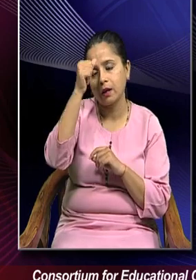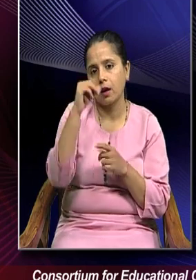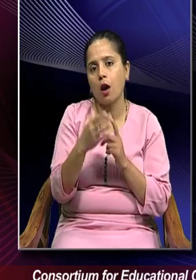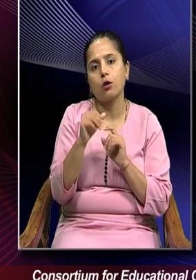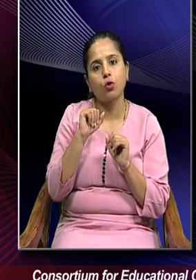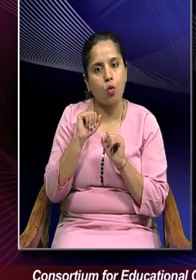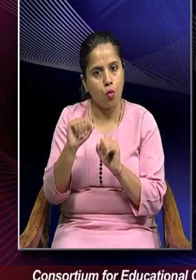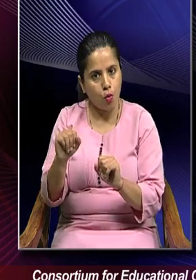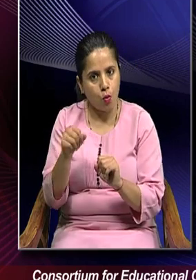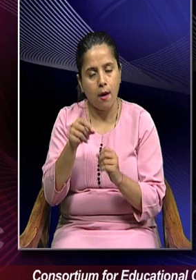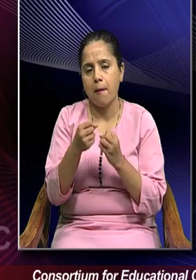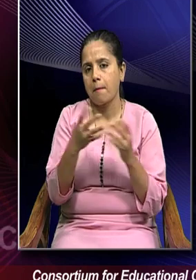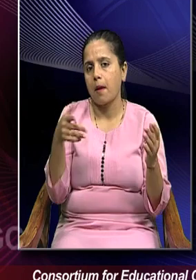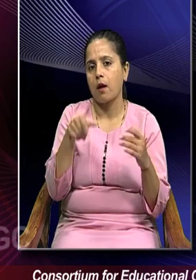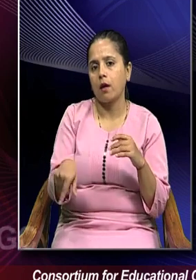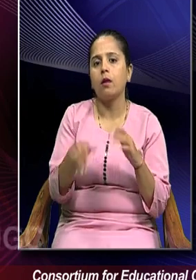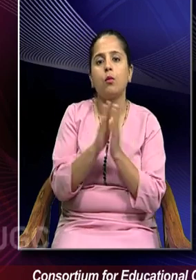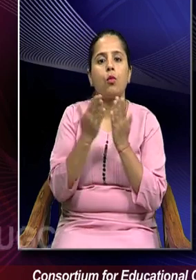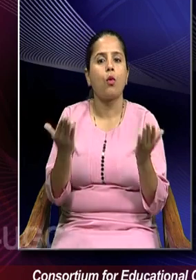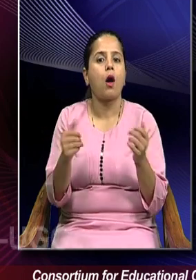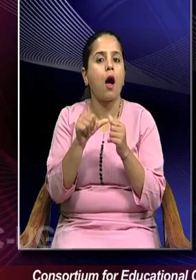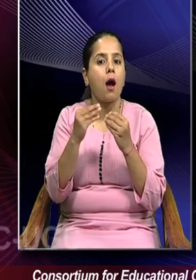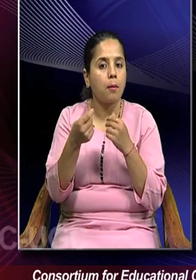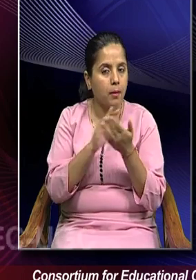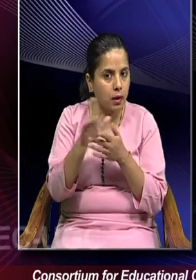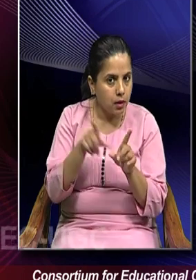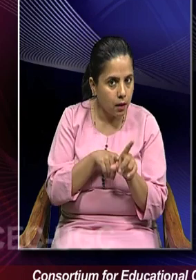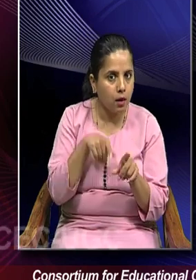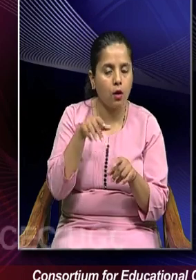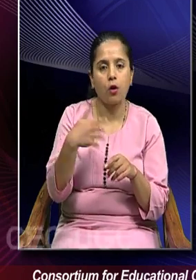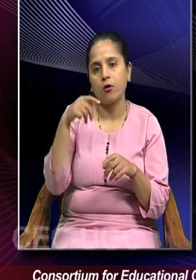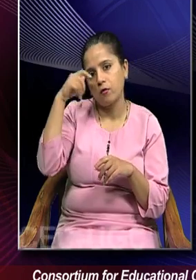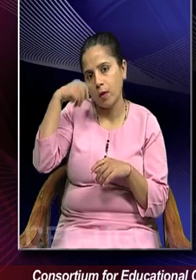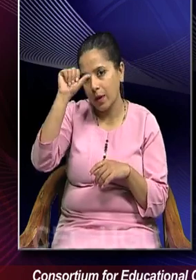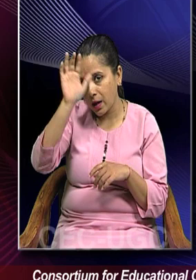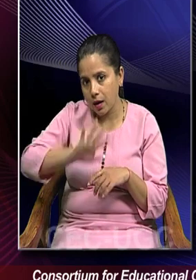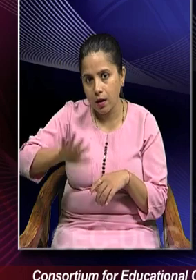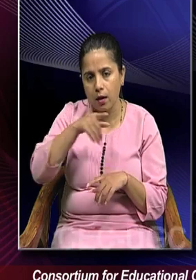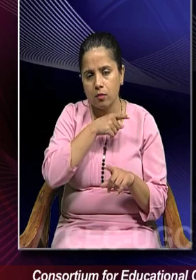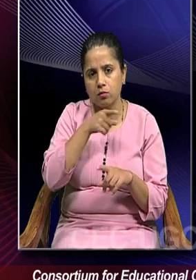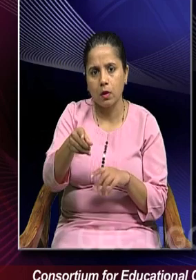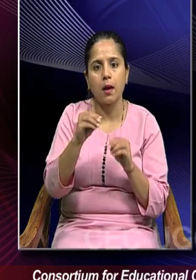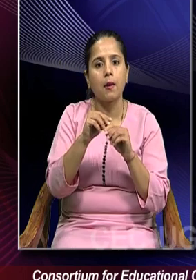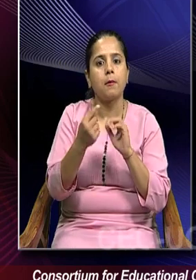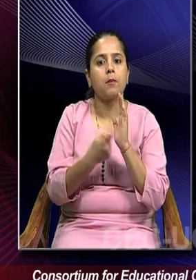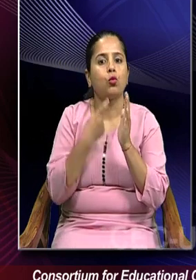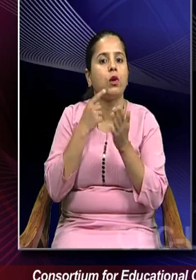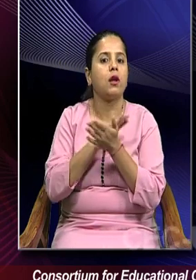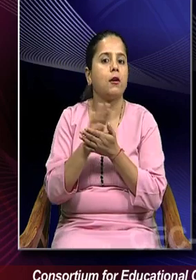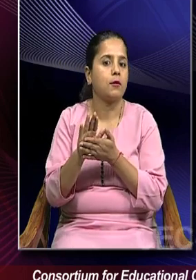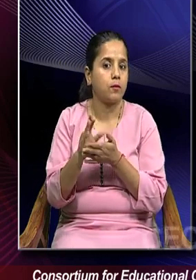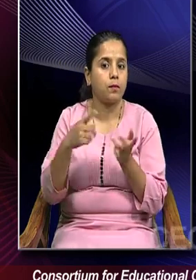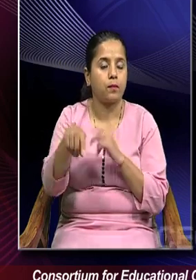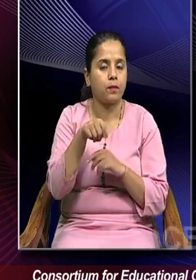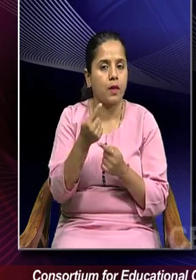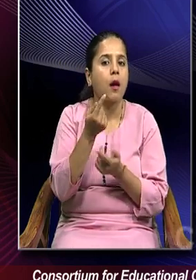And many of the magazines like Abhyuday and Film India, they in a way attacked the British and the kind